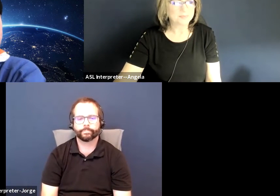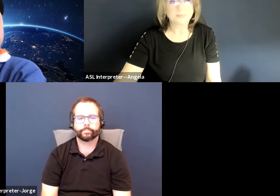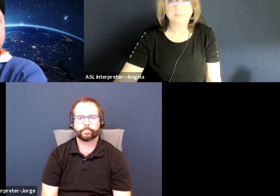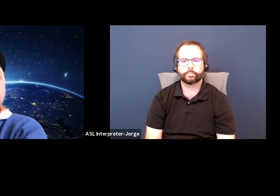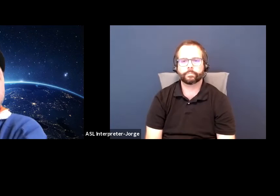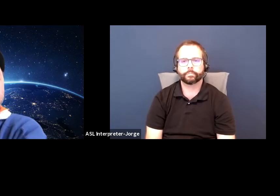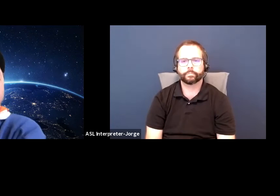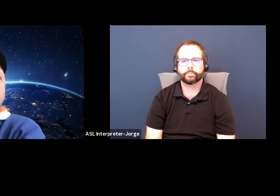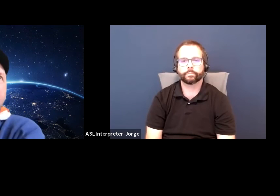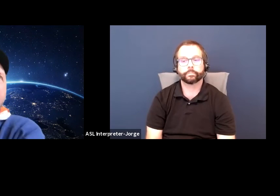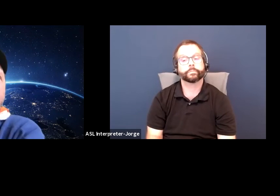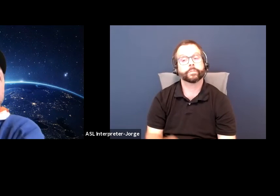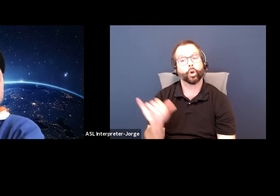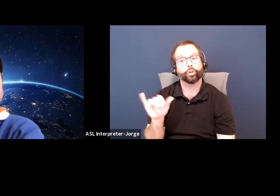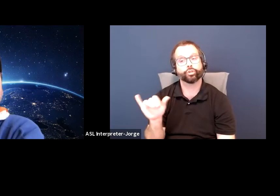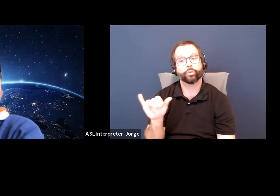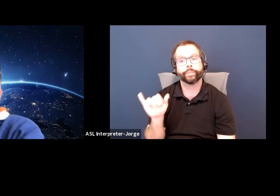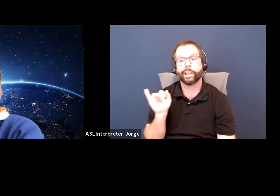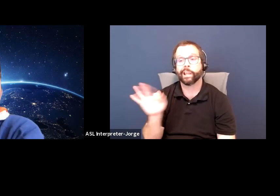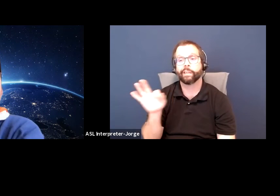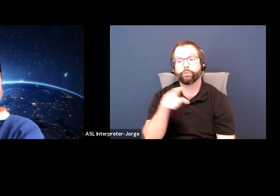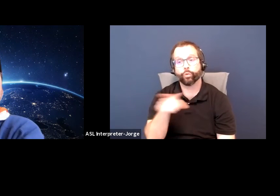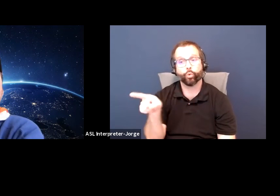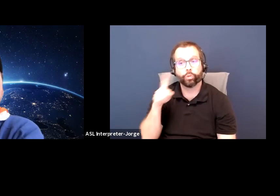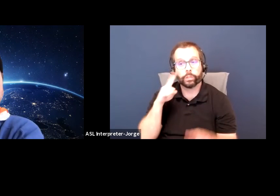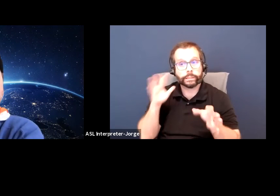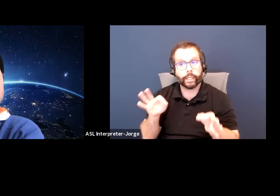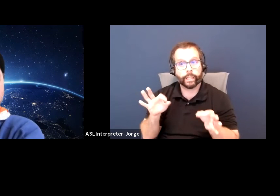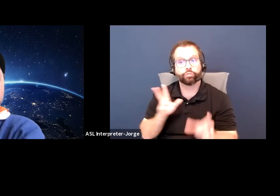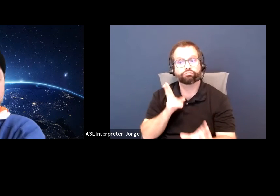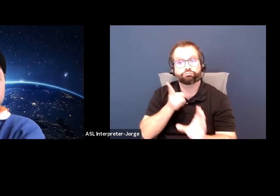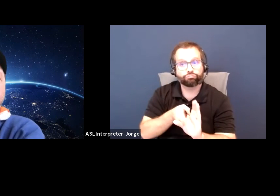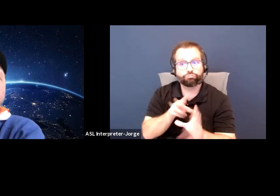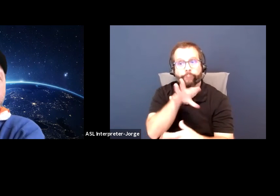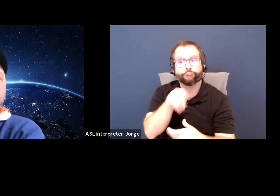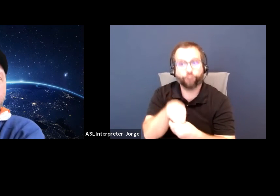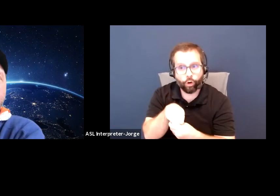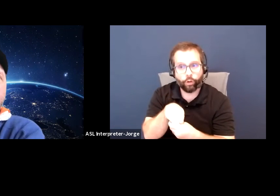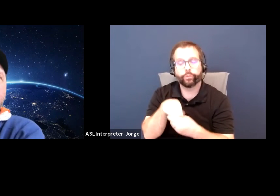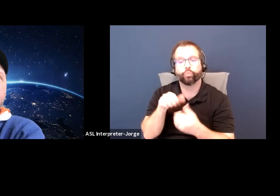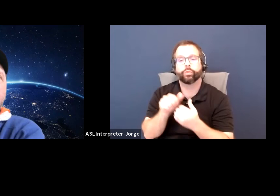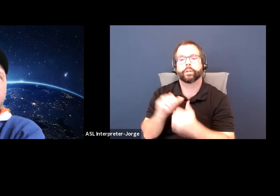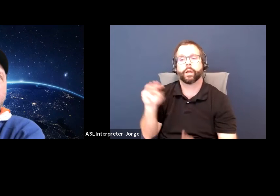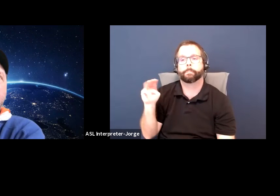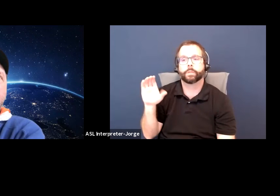You can also use, if you get involved with an MCO, and